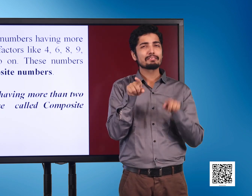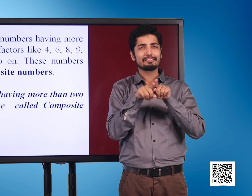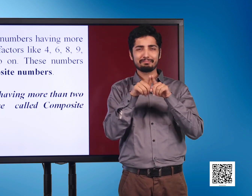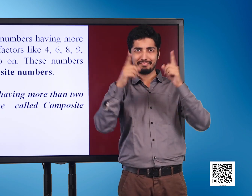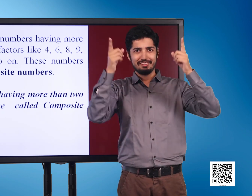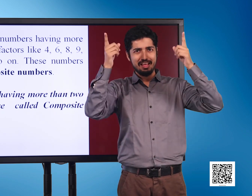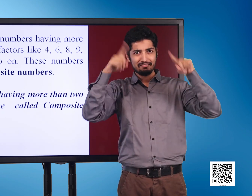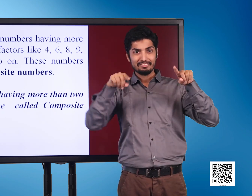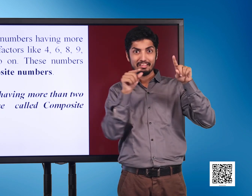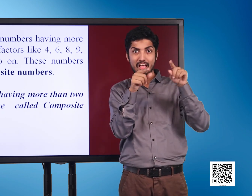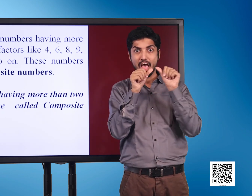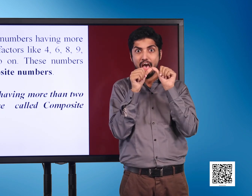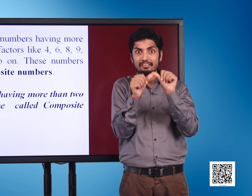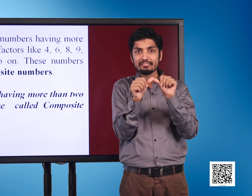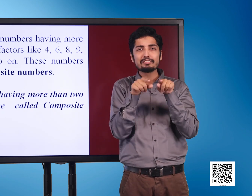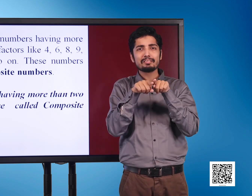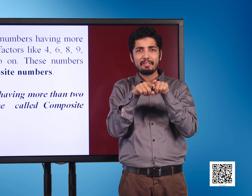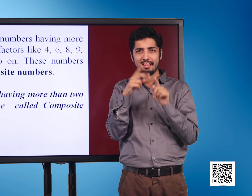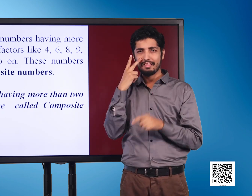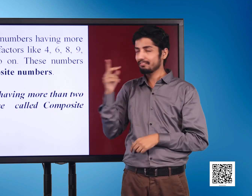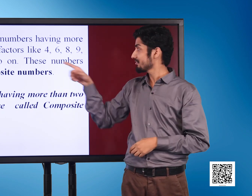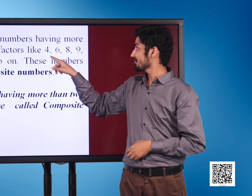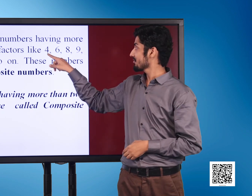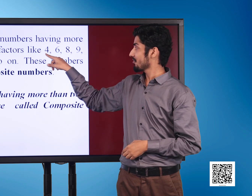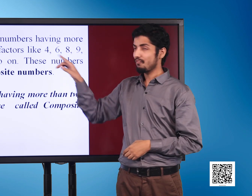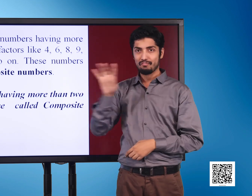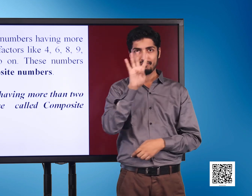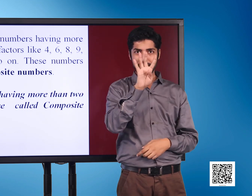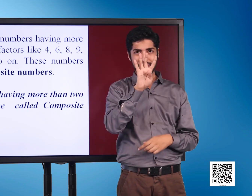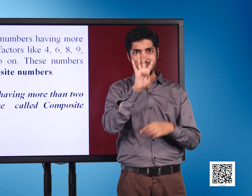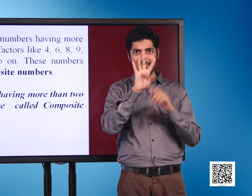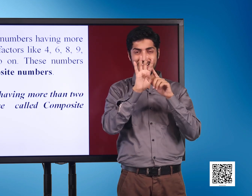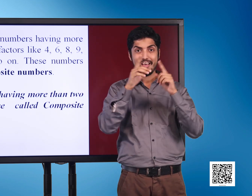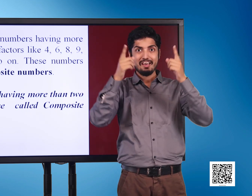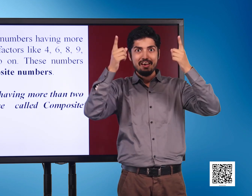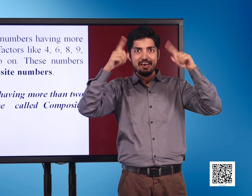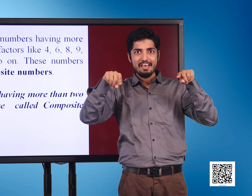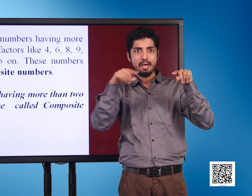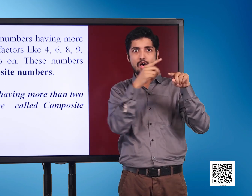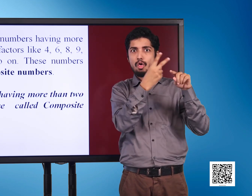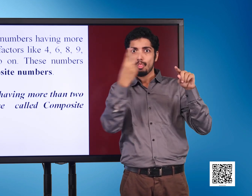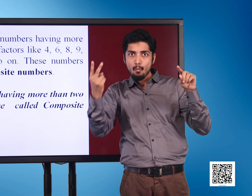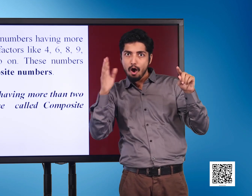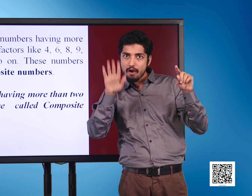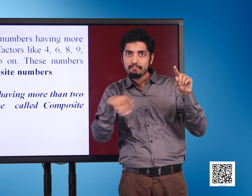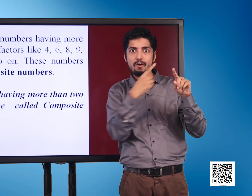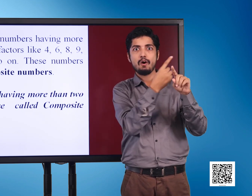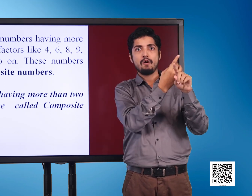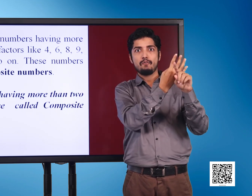Numbers having more than 2 factors are called composite numbers.